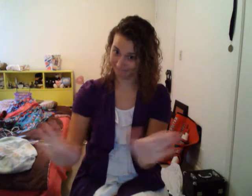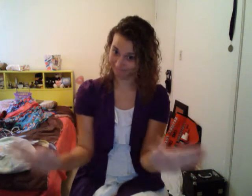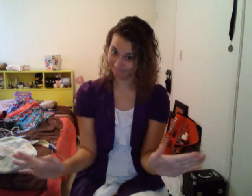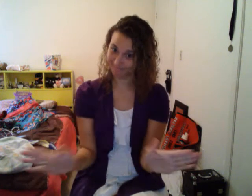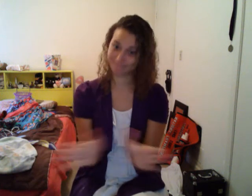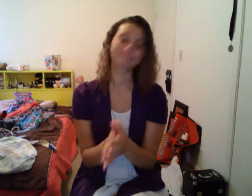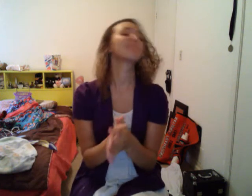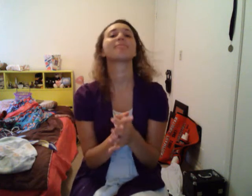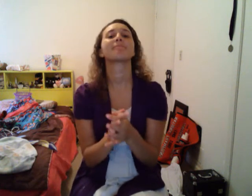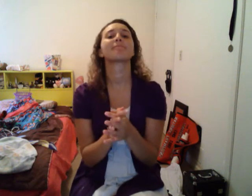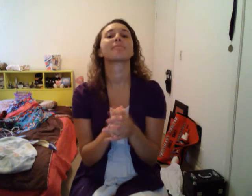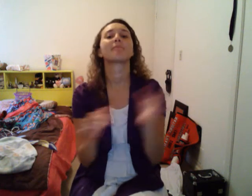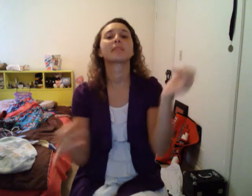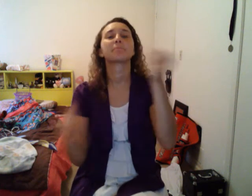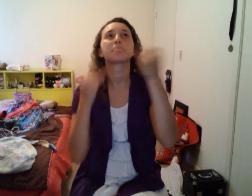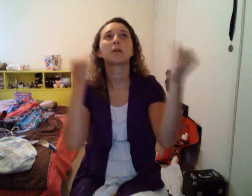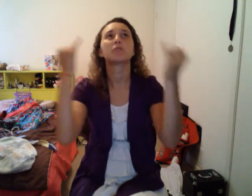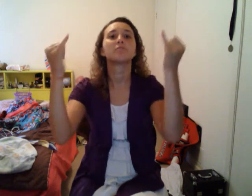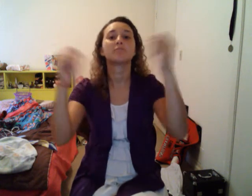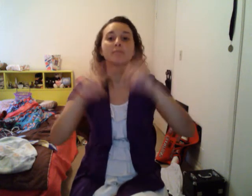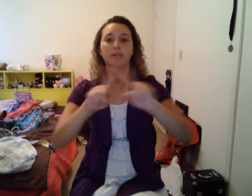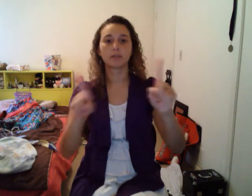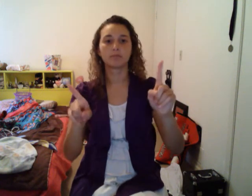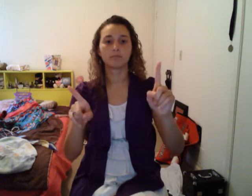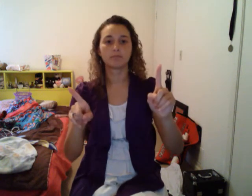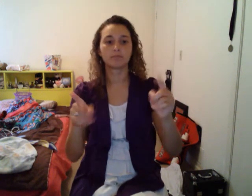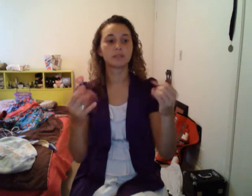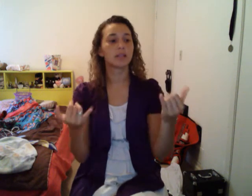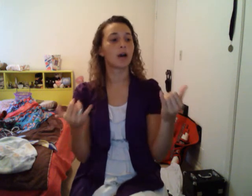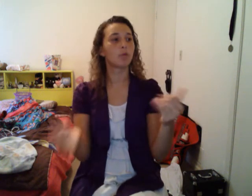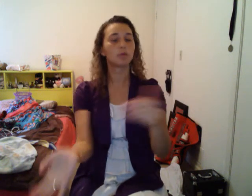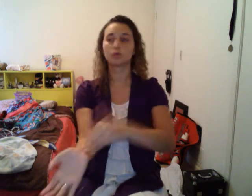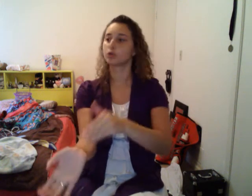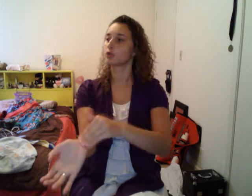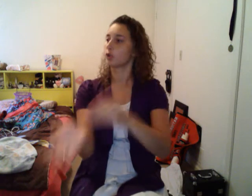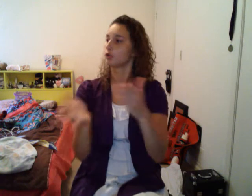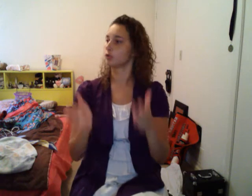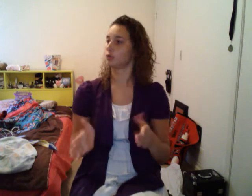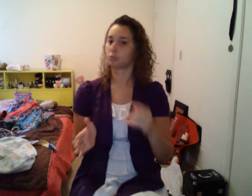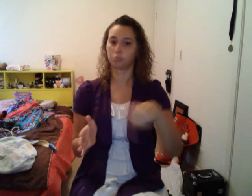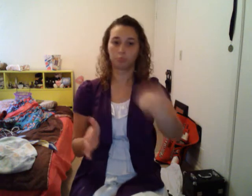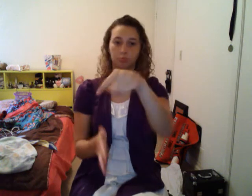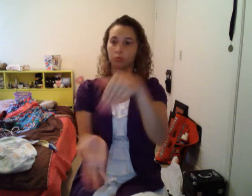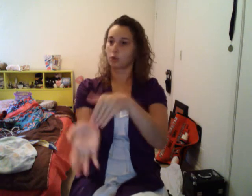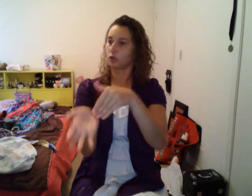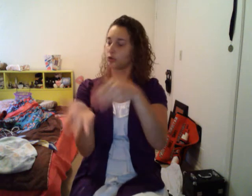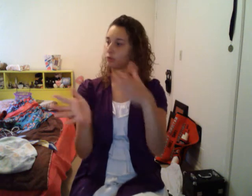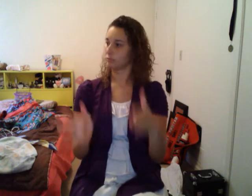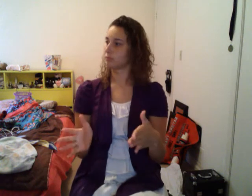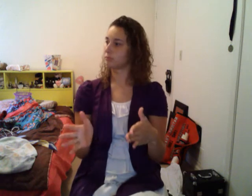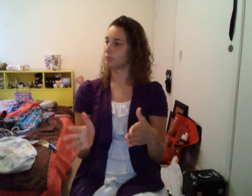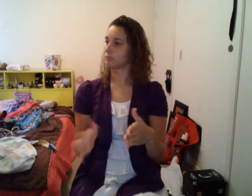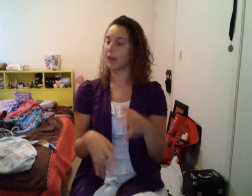Let's imagine a different case. This time you're a doctor in an emergency room, and 6 patients come to